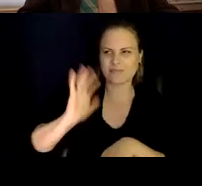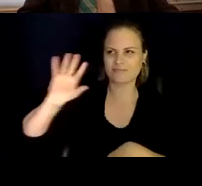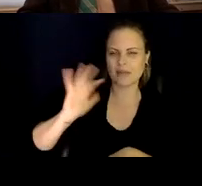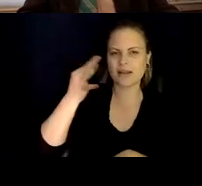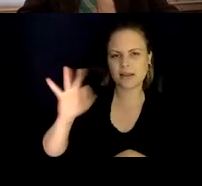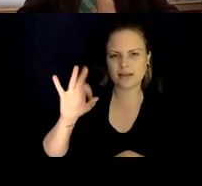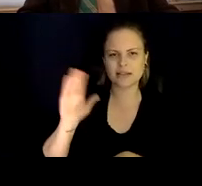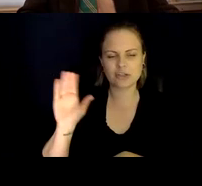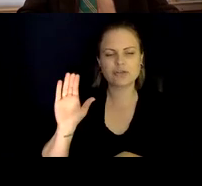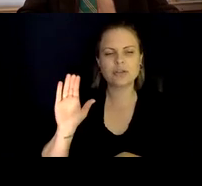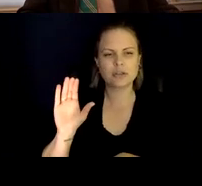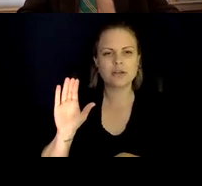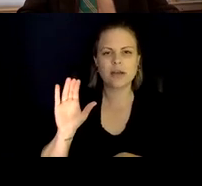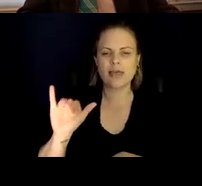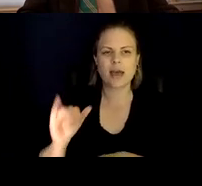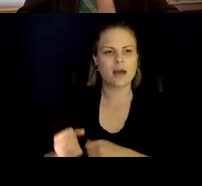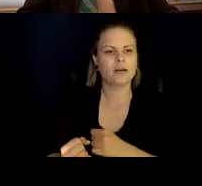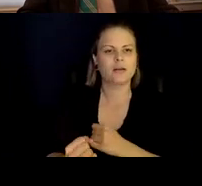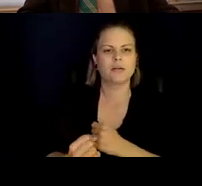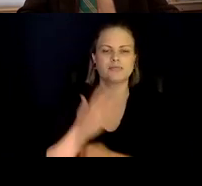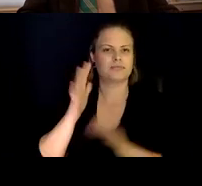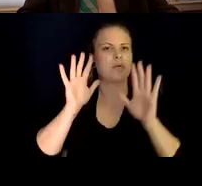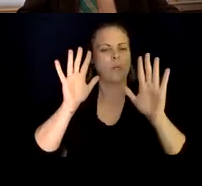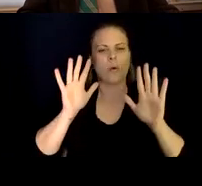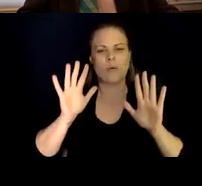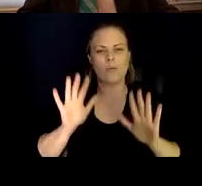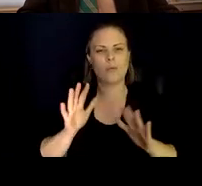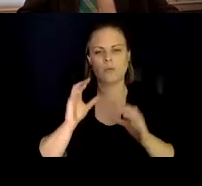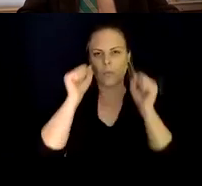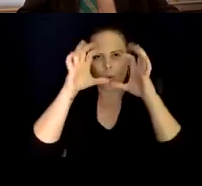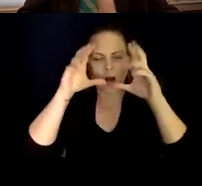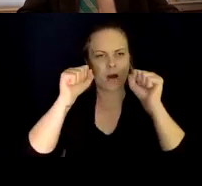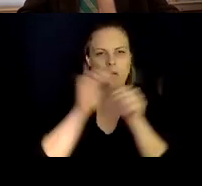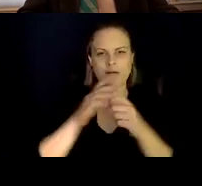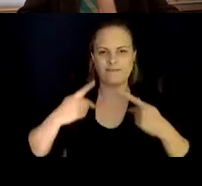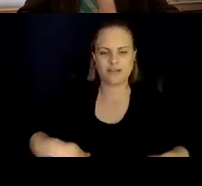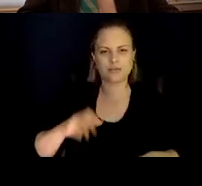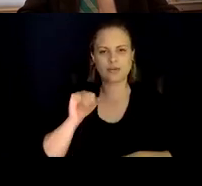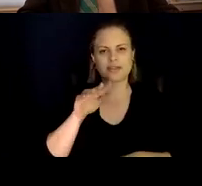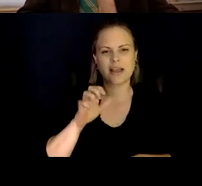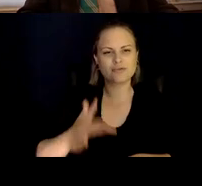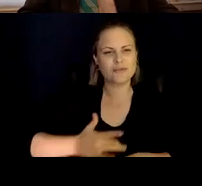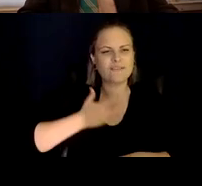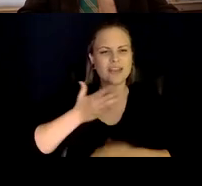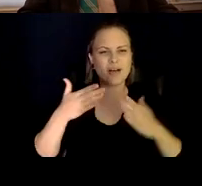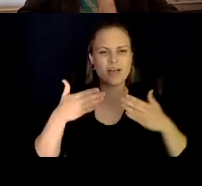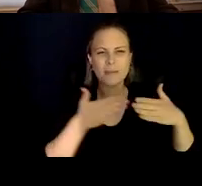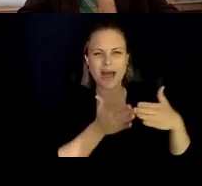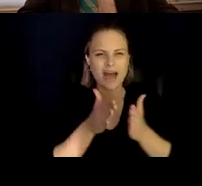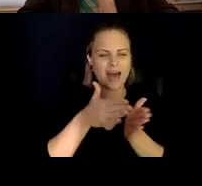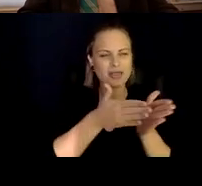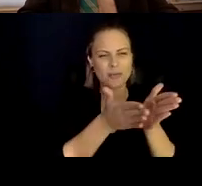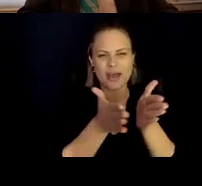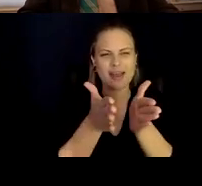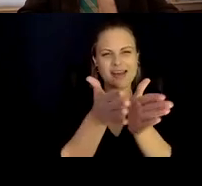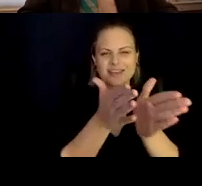it also evokes wonder on a physical scale. To be able to feel the scattered pathways across the moor is